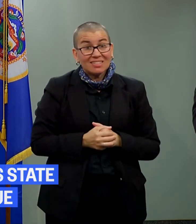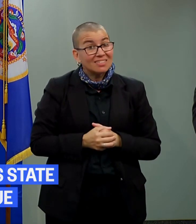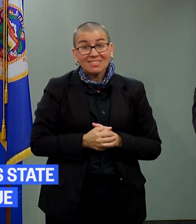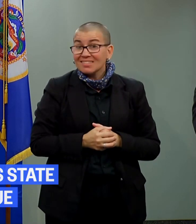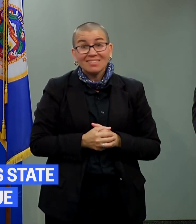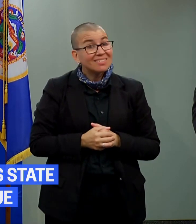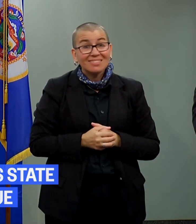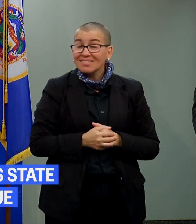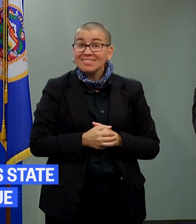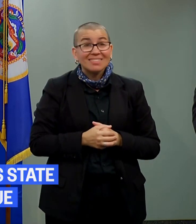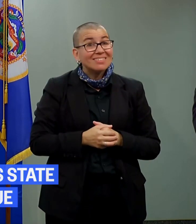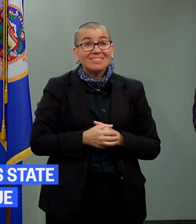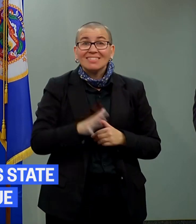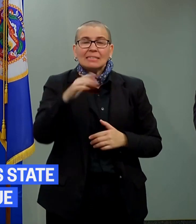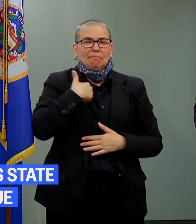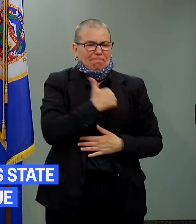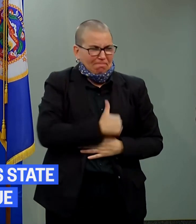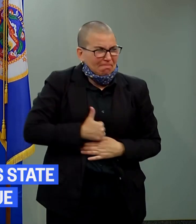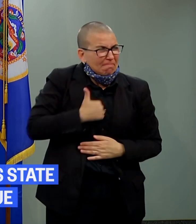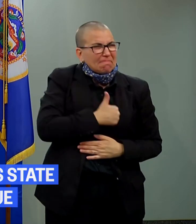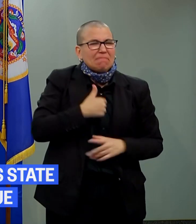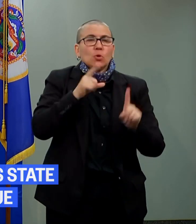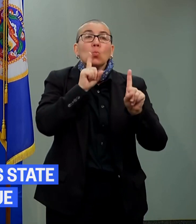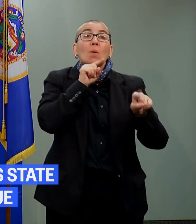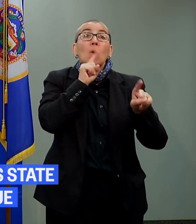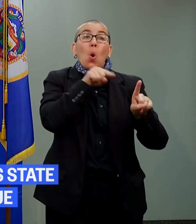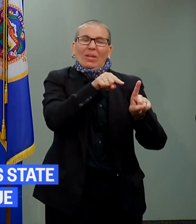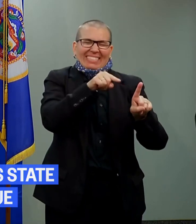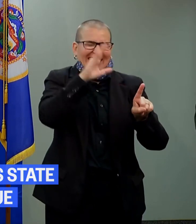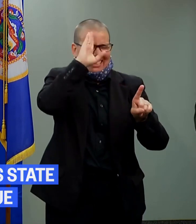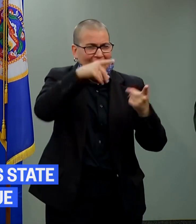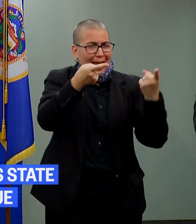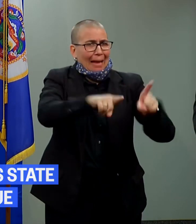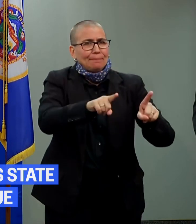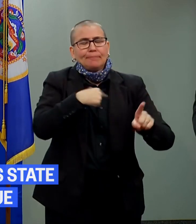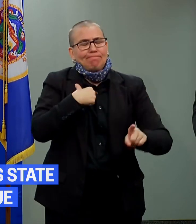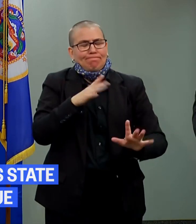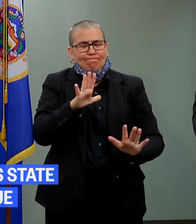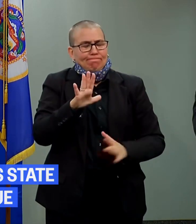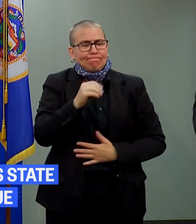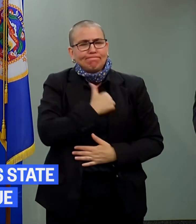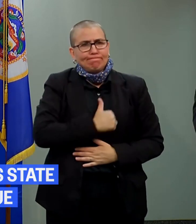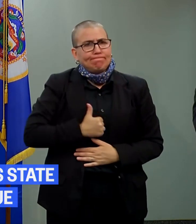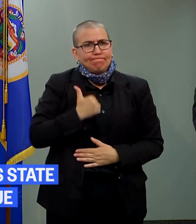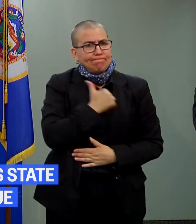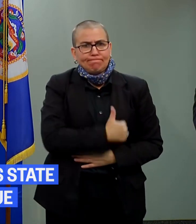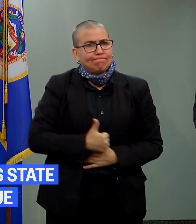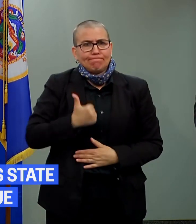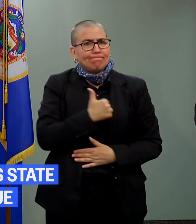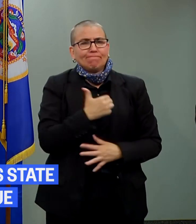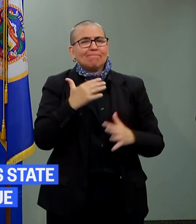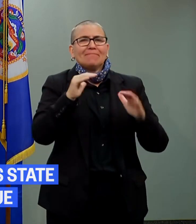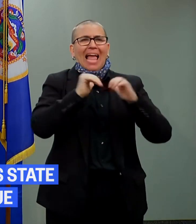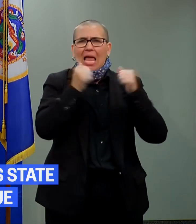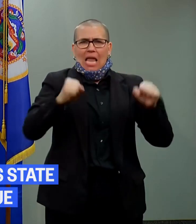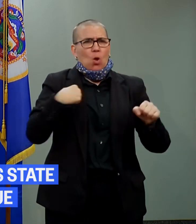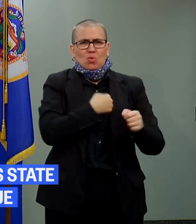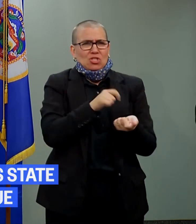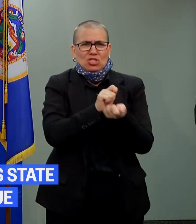reporters, and I'll do everything that I'm getting feedback and asking, how do we change this situation? What can we do next time to make sure they're not